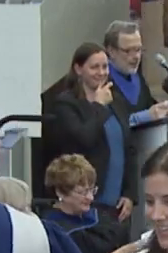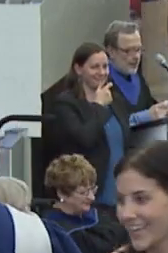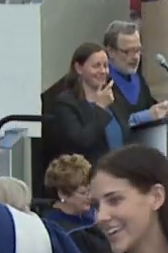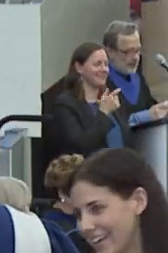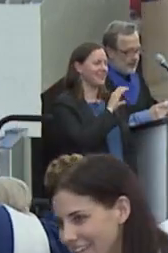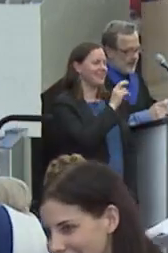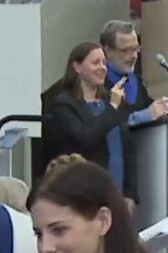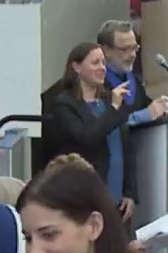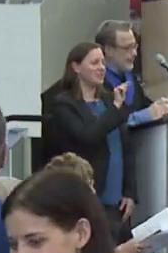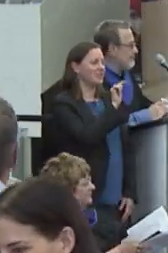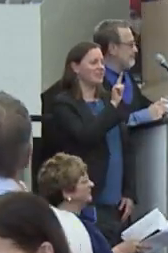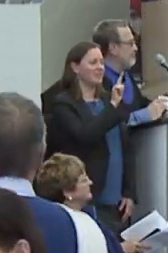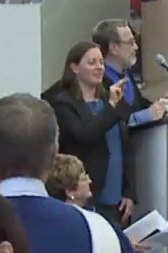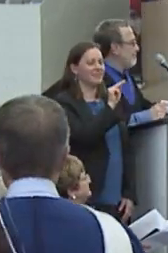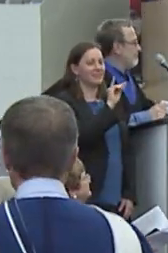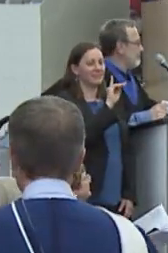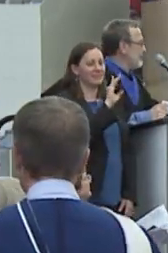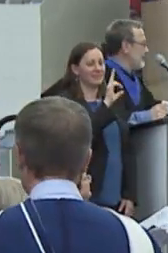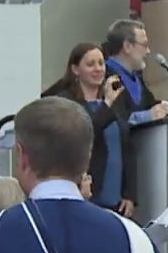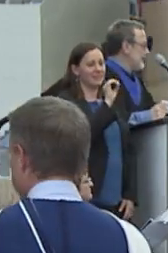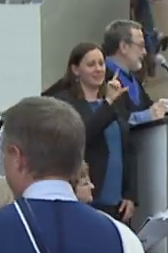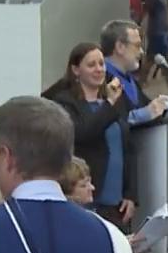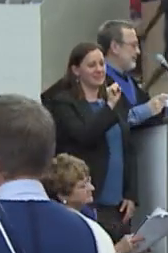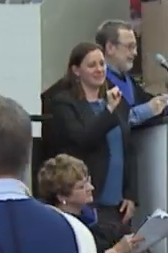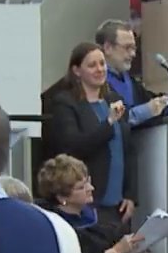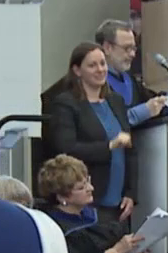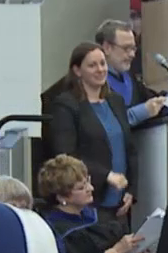Chantal Nicholas.